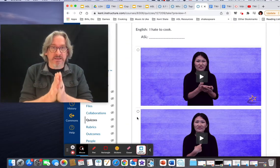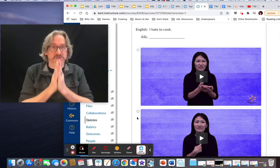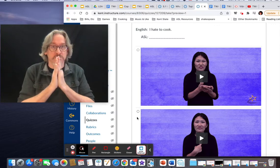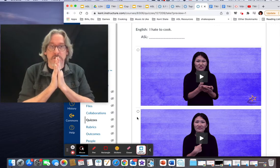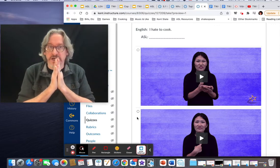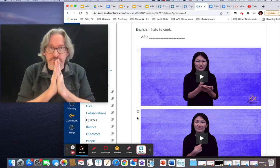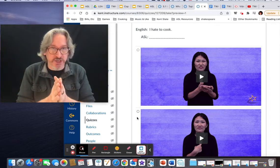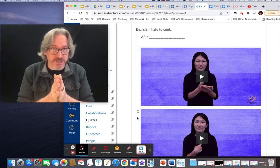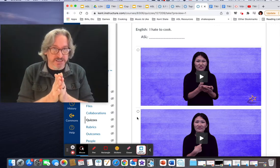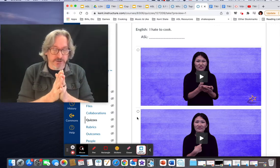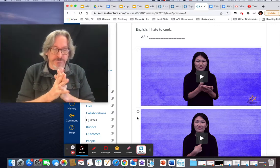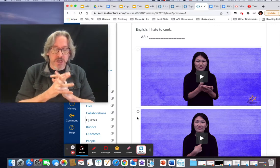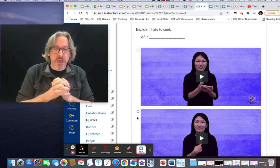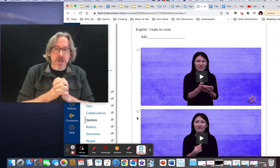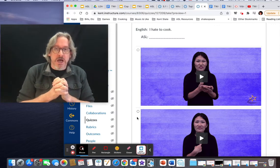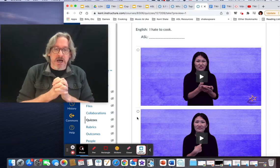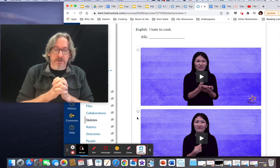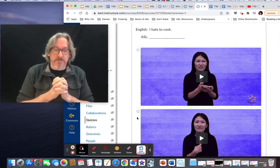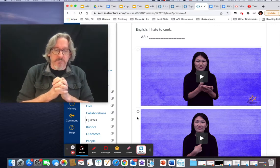make this much, much easier.